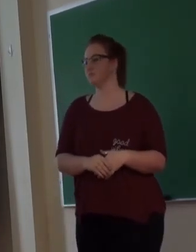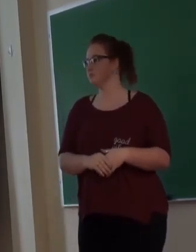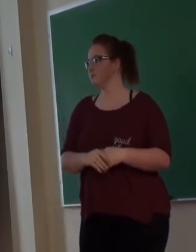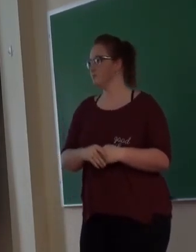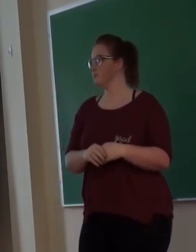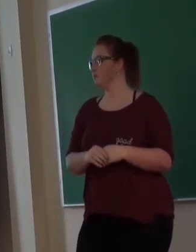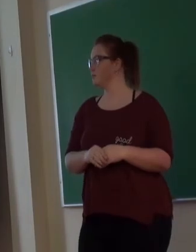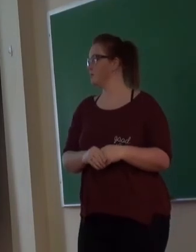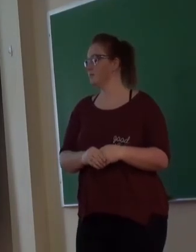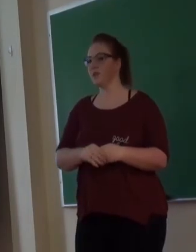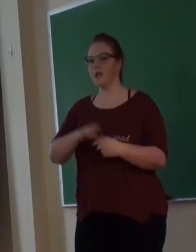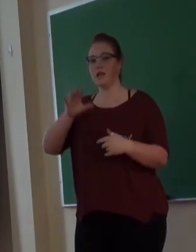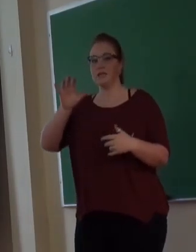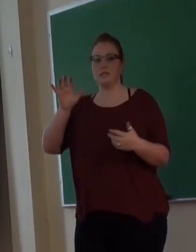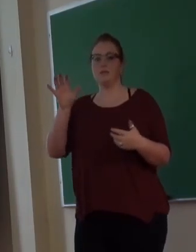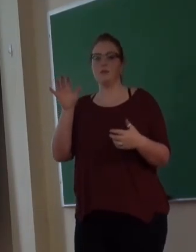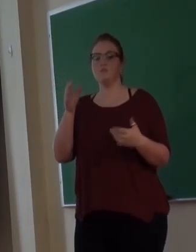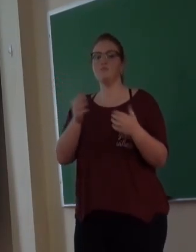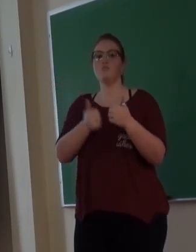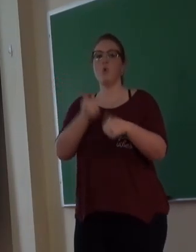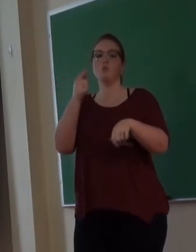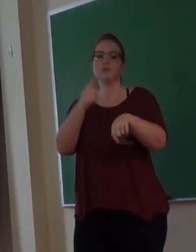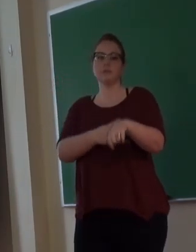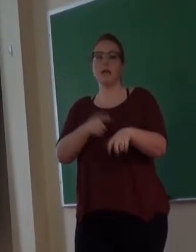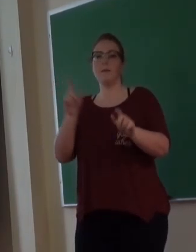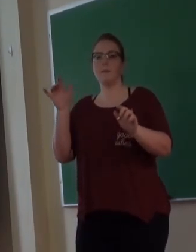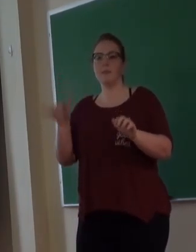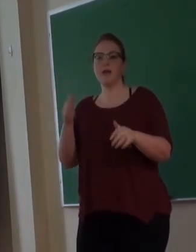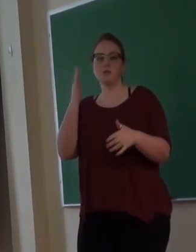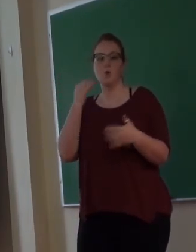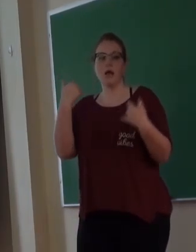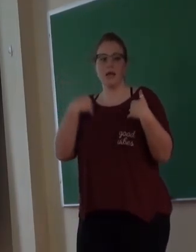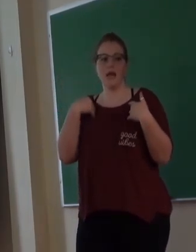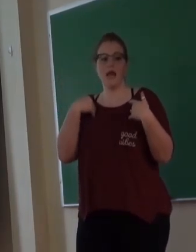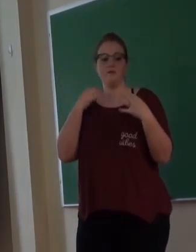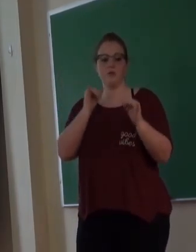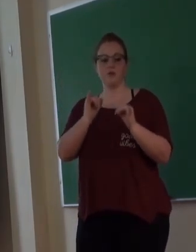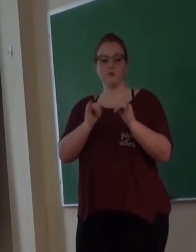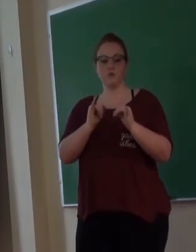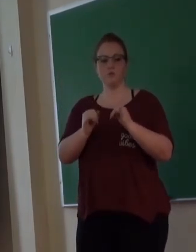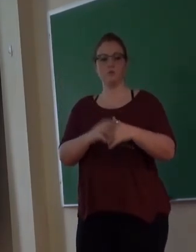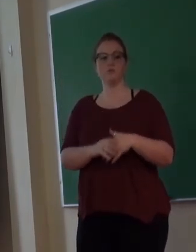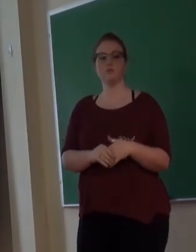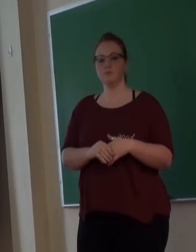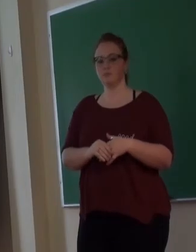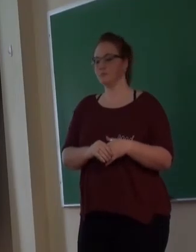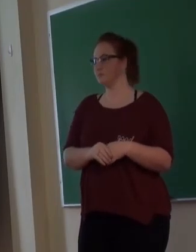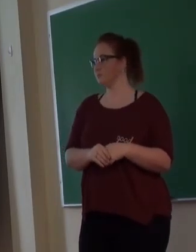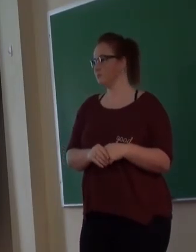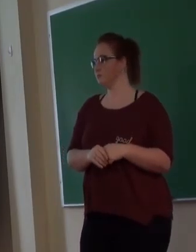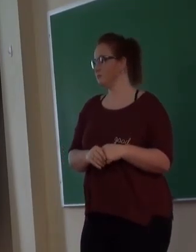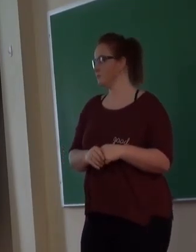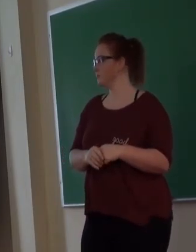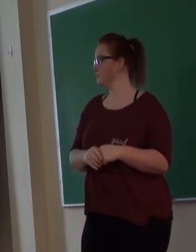the interview. They may see what they see on their resume and cover letter, but they're still going to have some sort